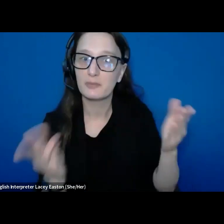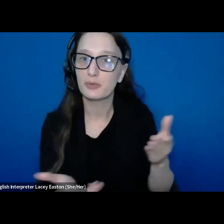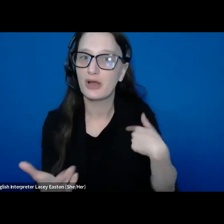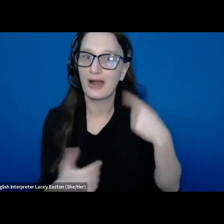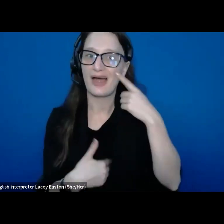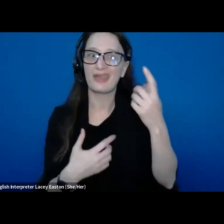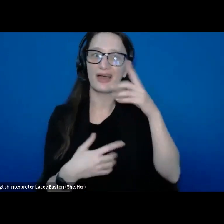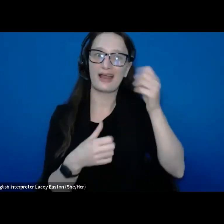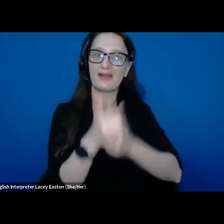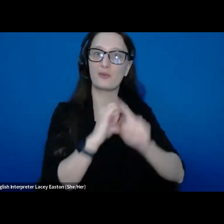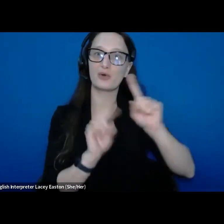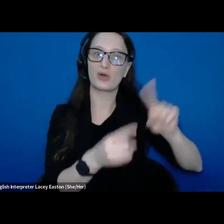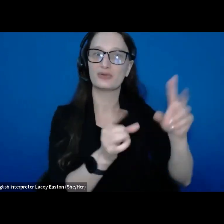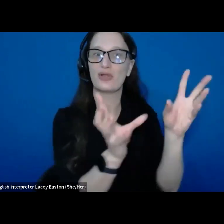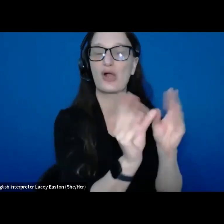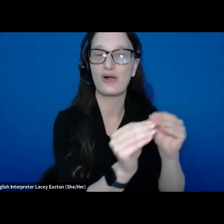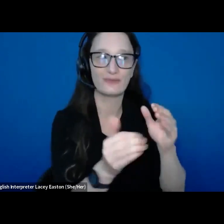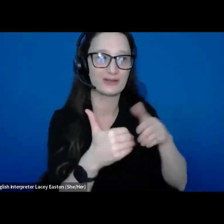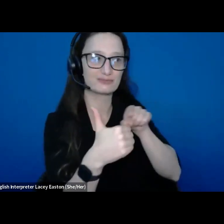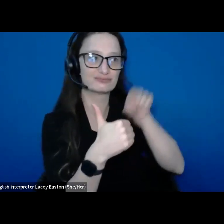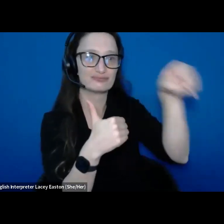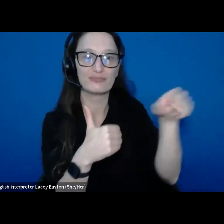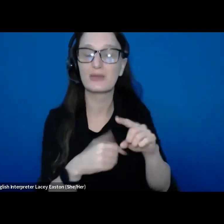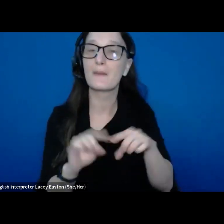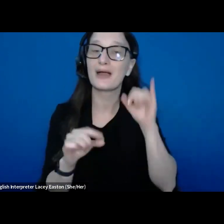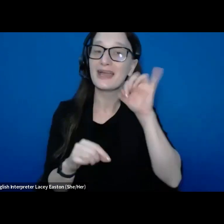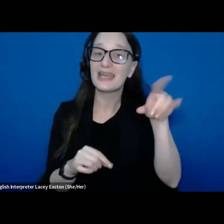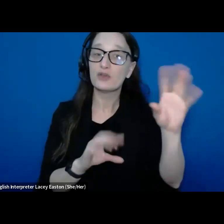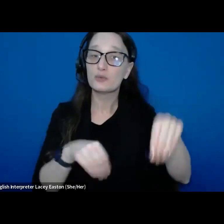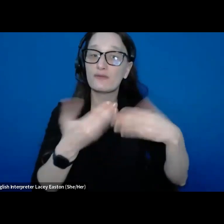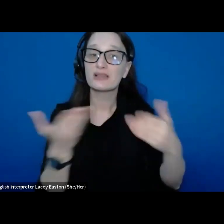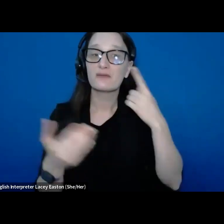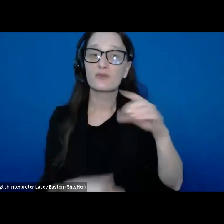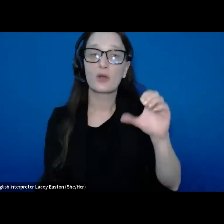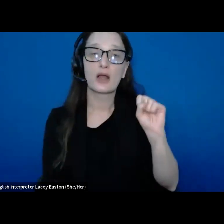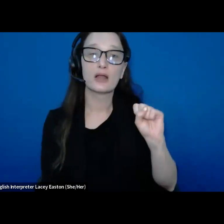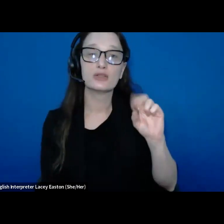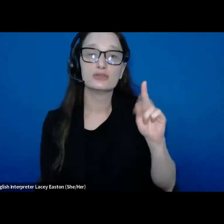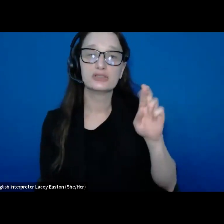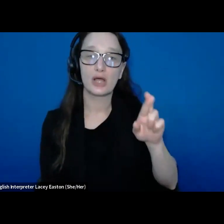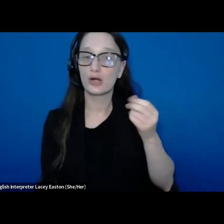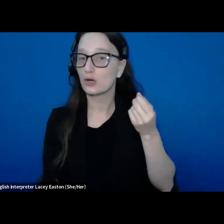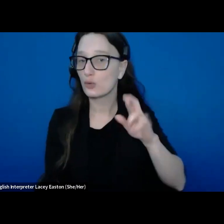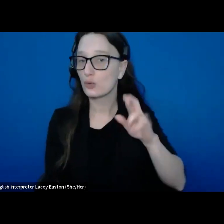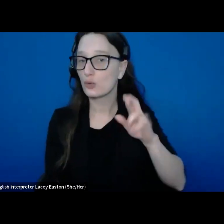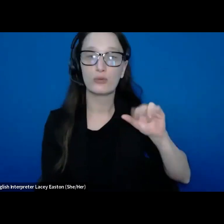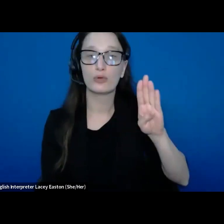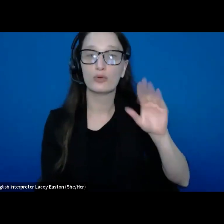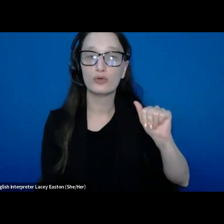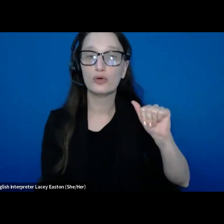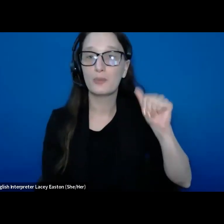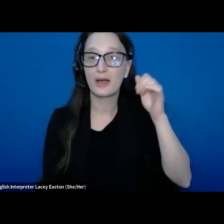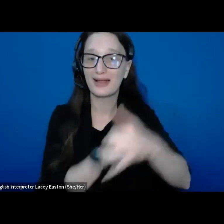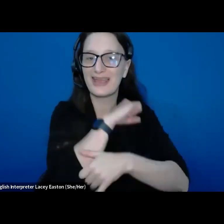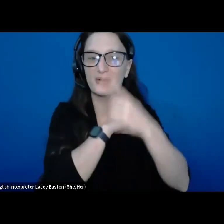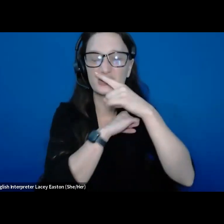quick, just for Carly's purposes. If you serve Sutter or Yuba County, would you mind just dropping your information in the chat real quick? Like I